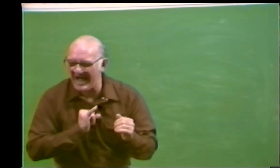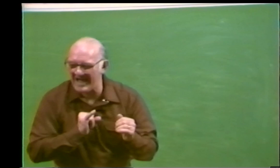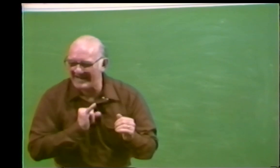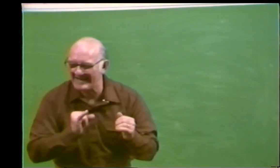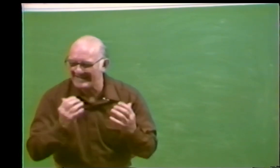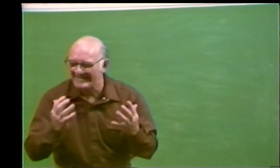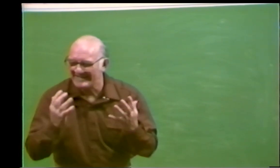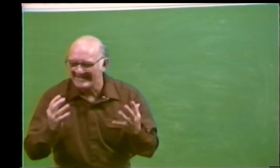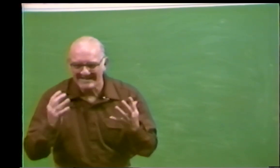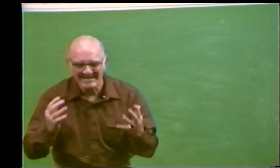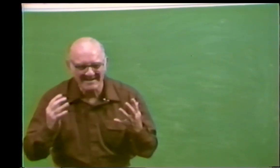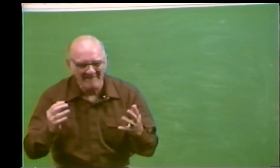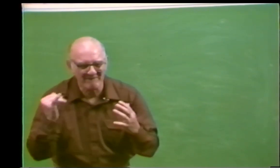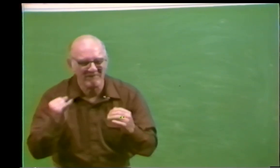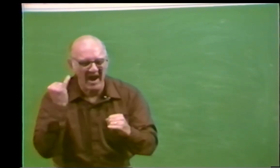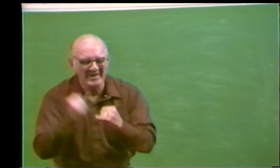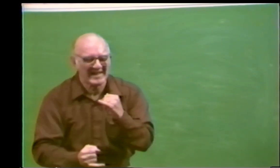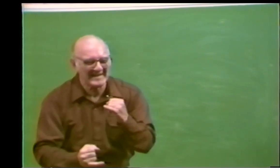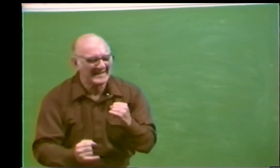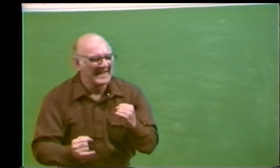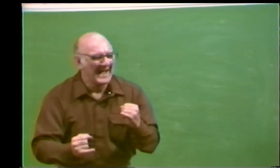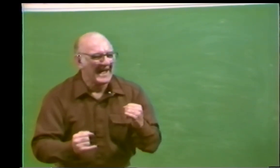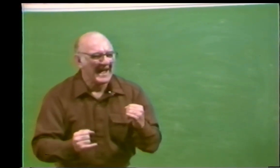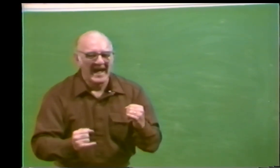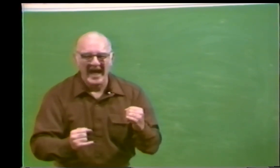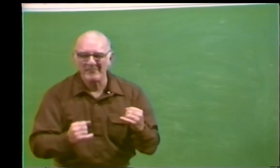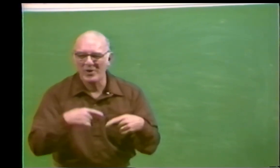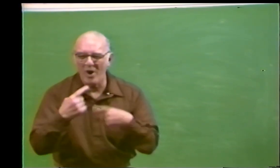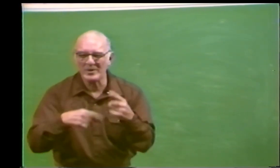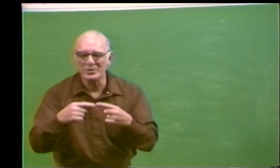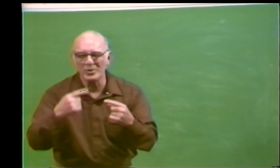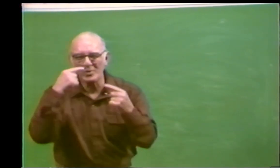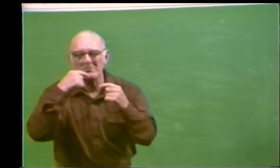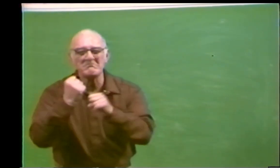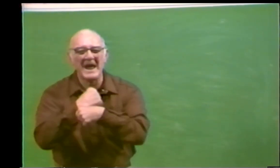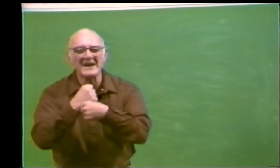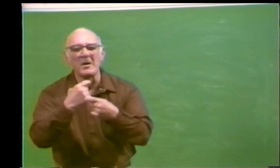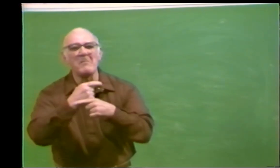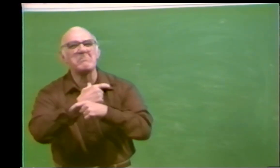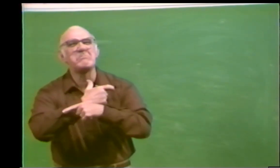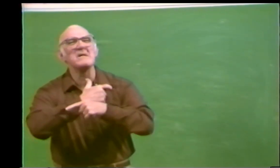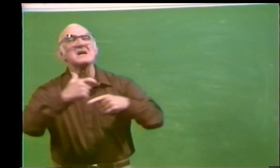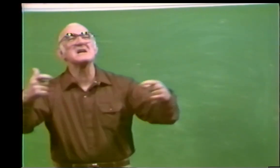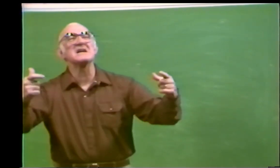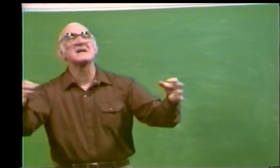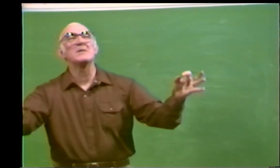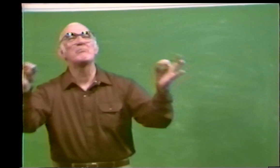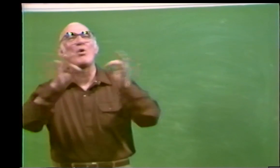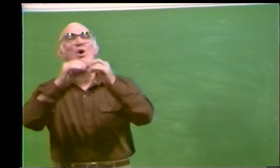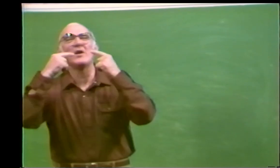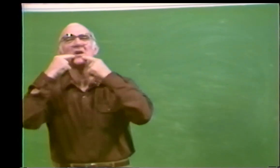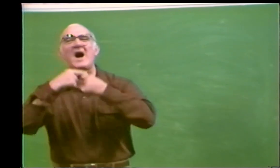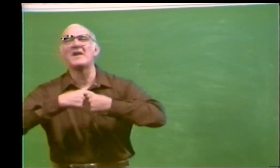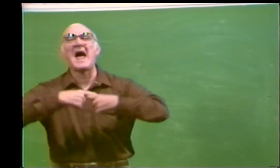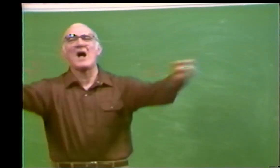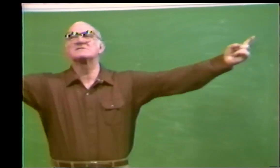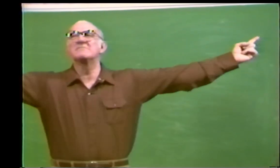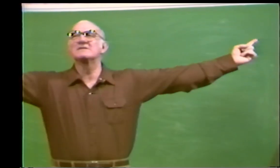I finally am going to make a big important announcement to